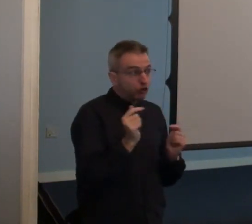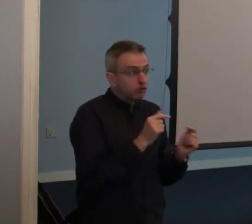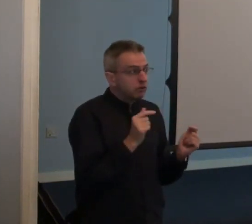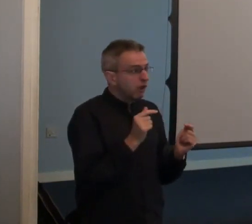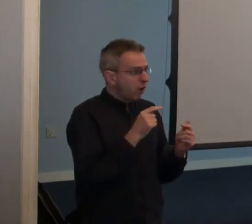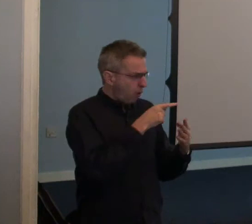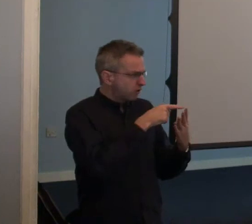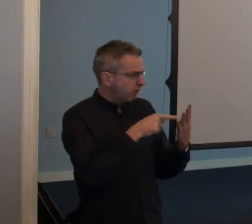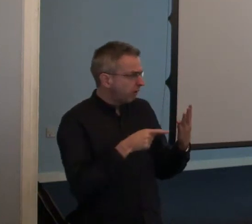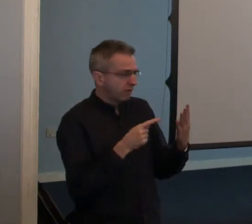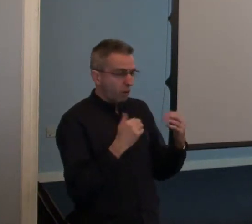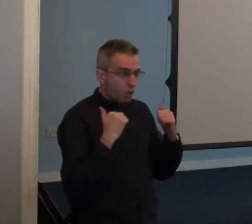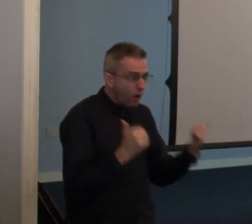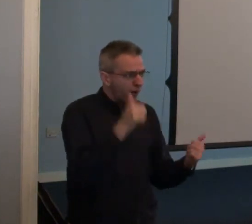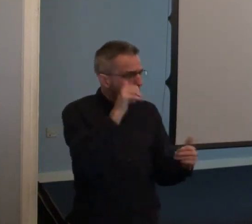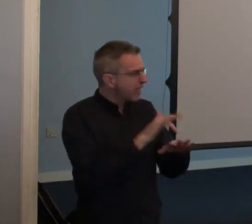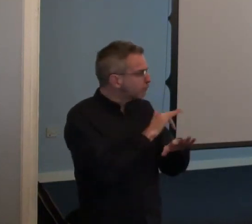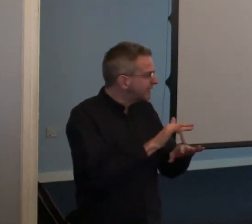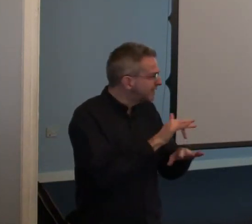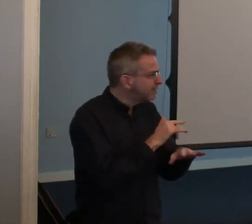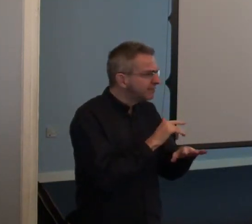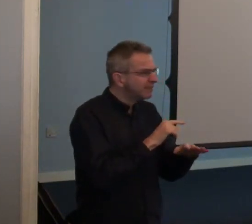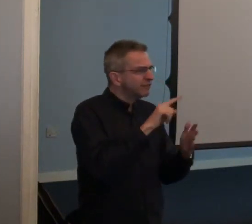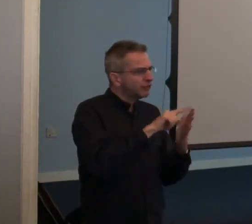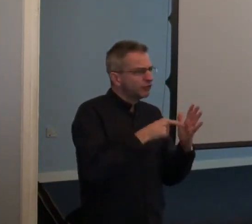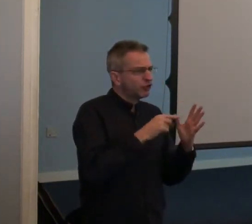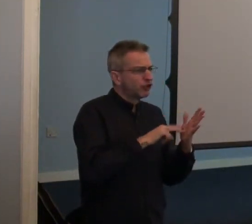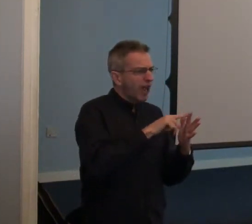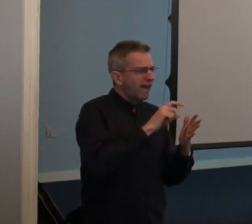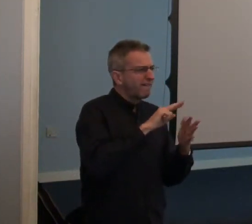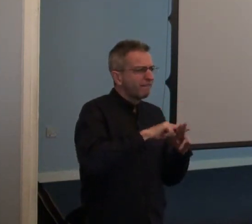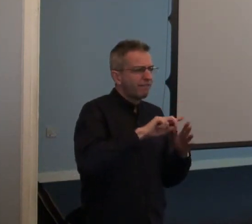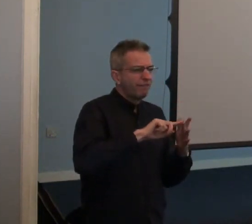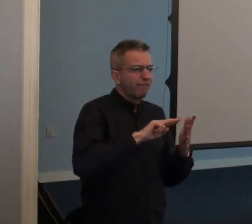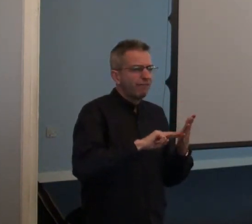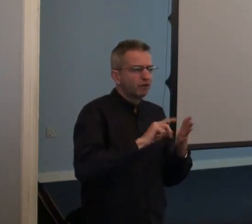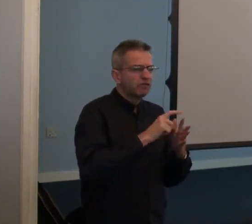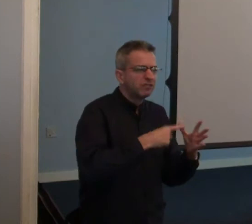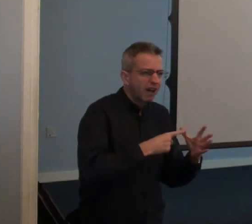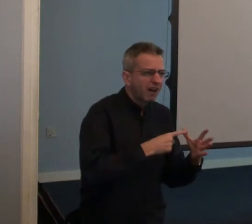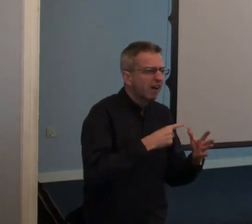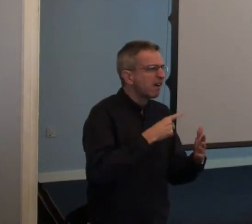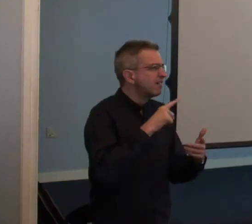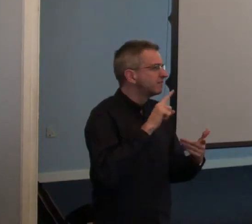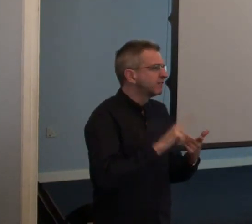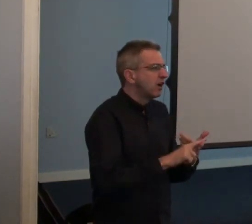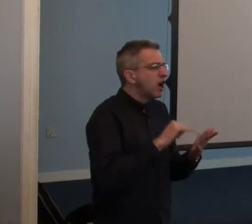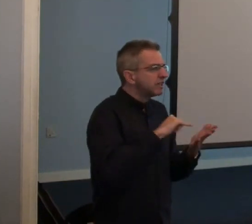Also, I think when you see, you know, the competition that Marley Maitland was in, the actors that she was in competition with for the Oscar, do you know, it was people like Jane